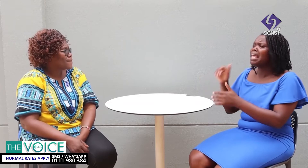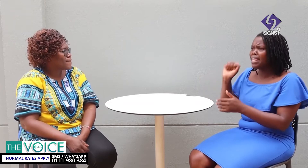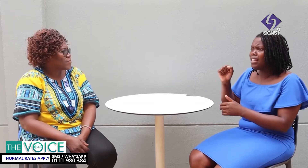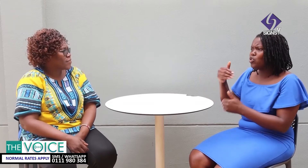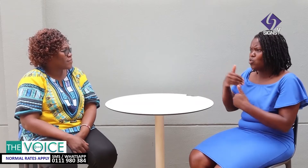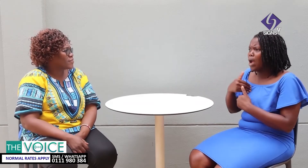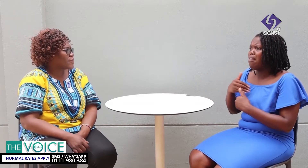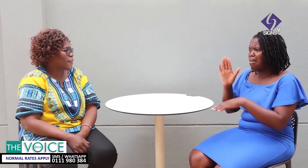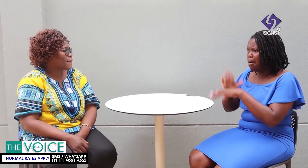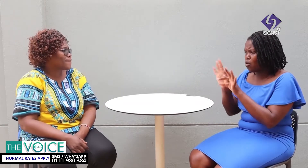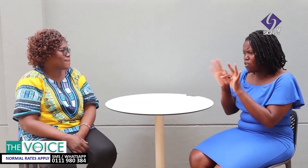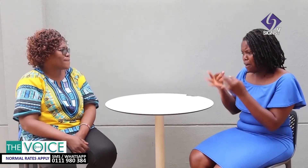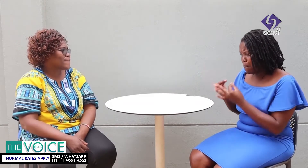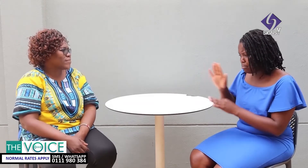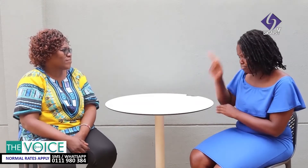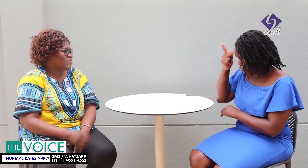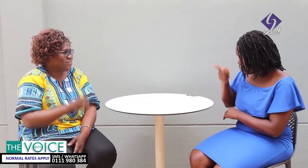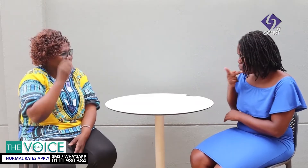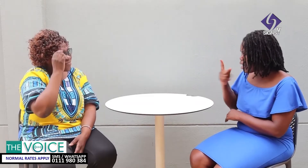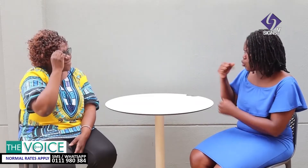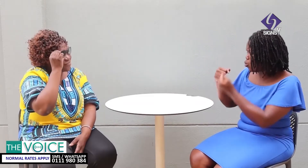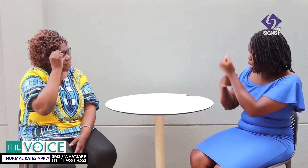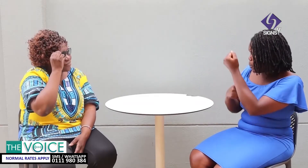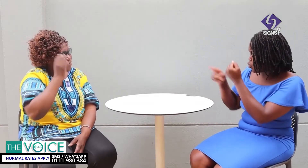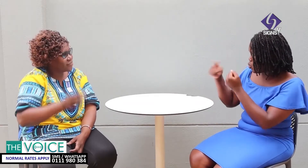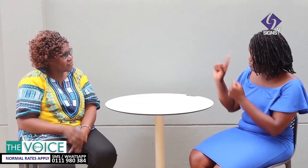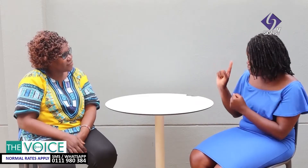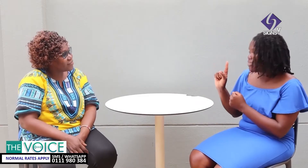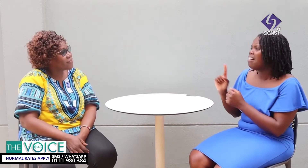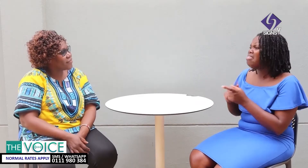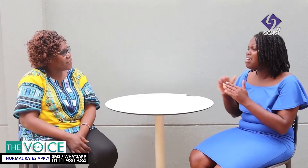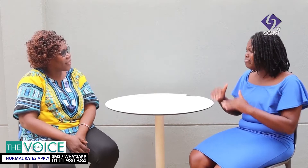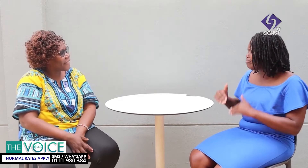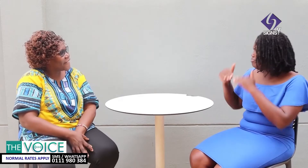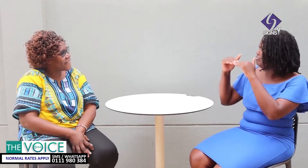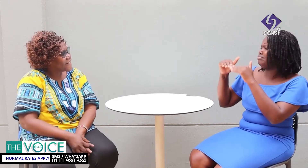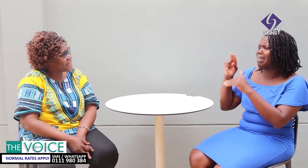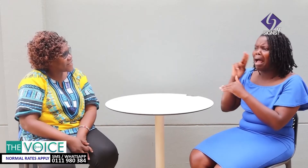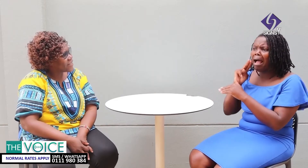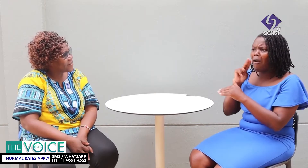You represent people with disability. Yes, that's right. So I want to know,